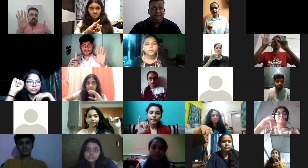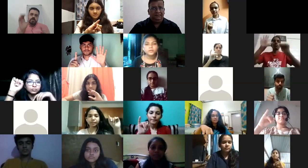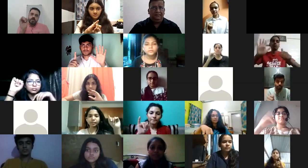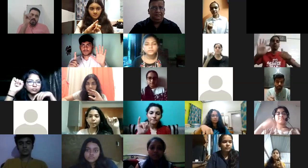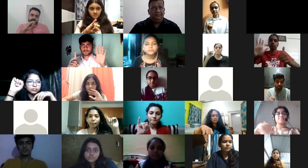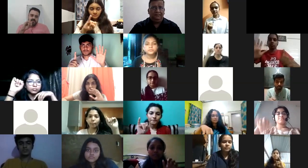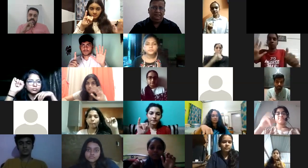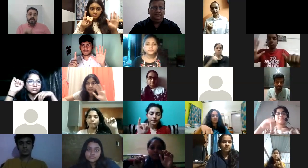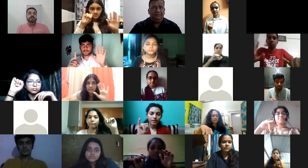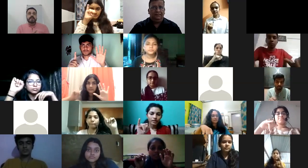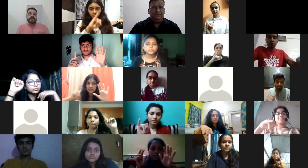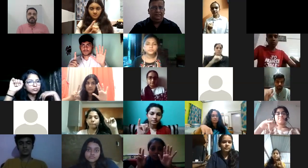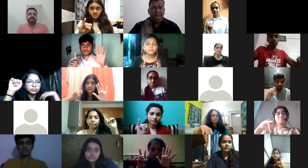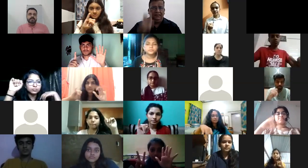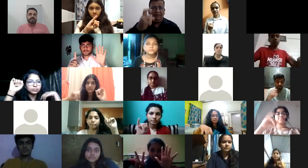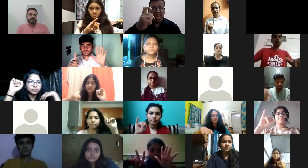or 6, 7,